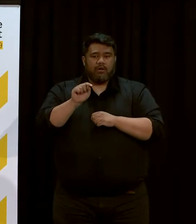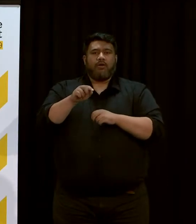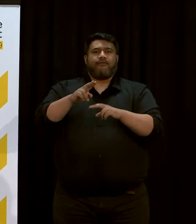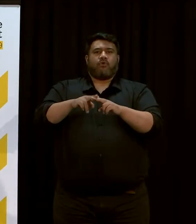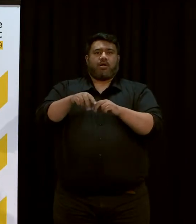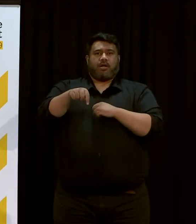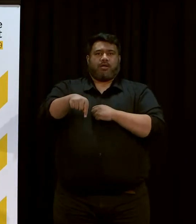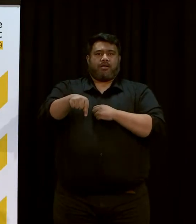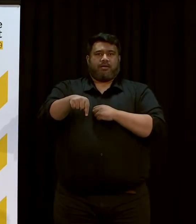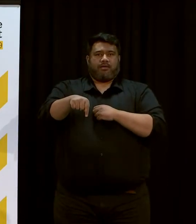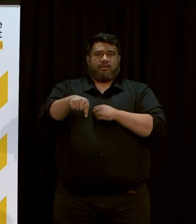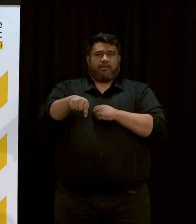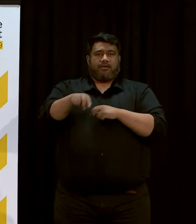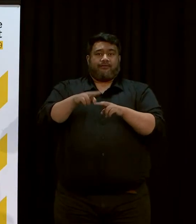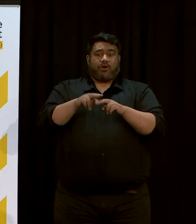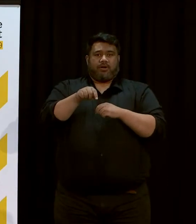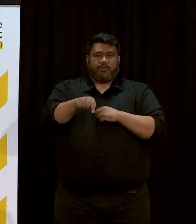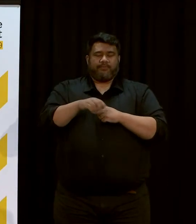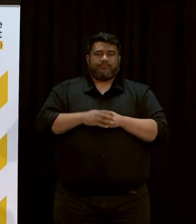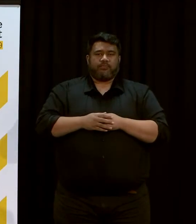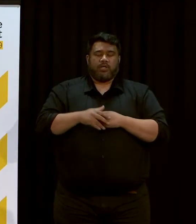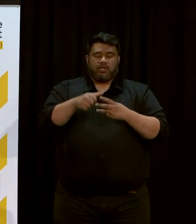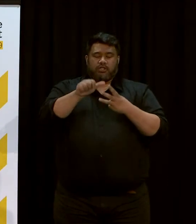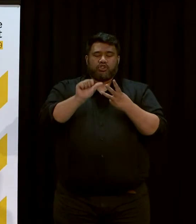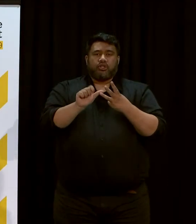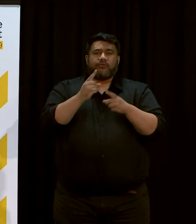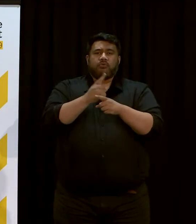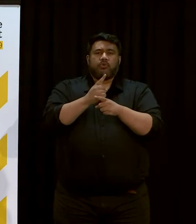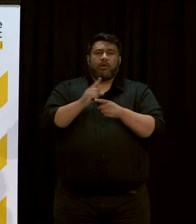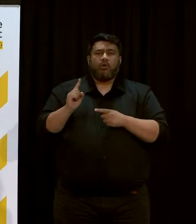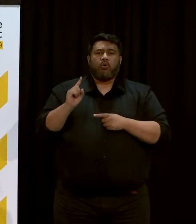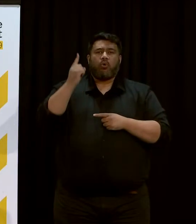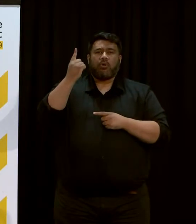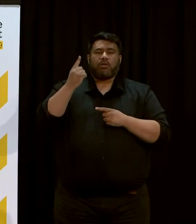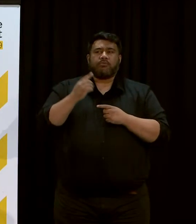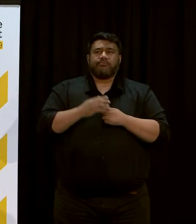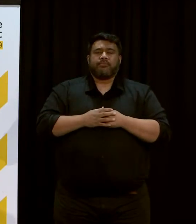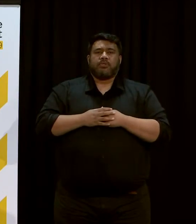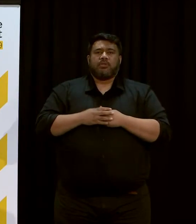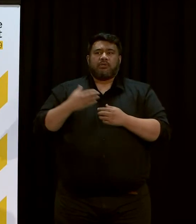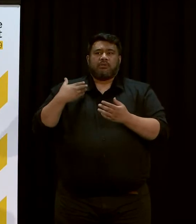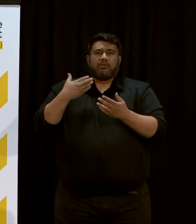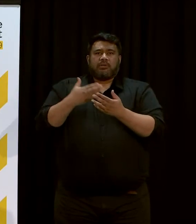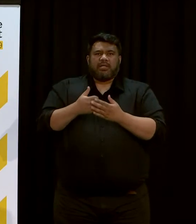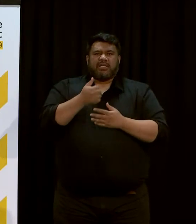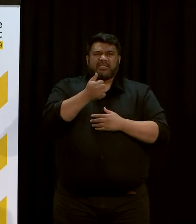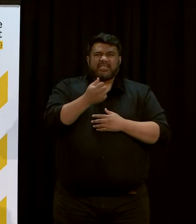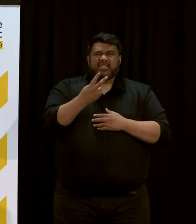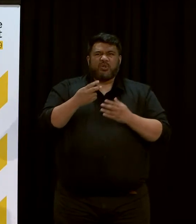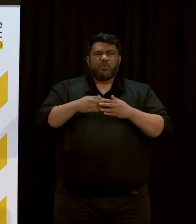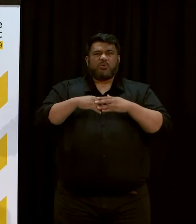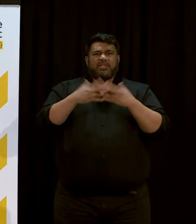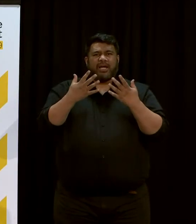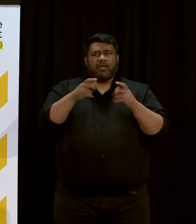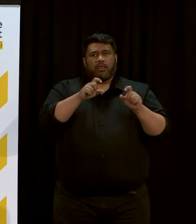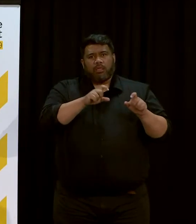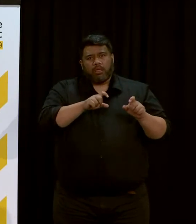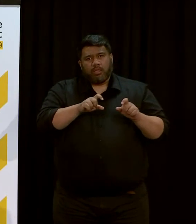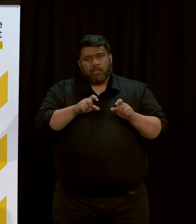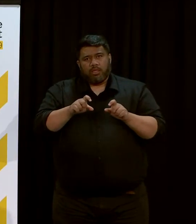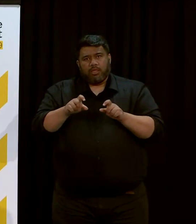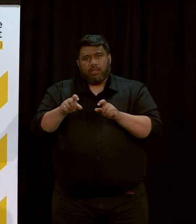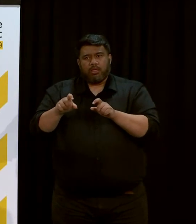Auckland. Today is day 62 of alert level 4 or 3 in Tamaki Makaurau. That is a long time to have